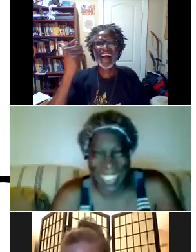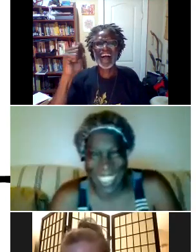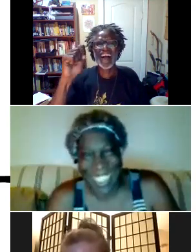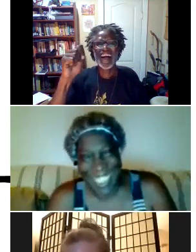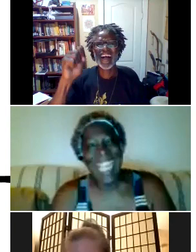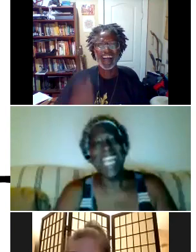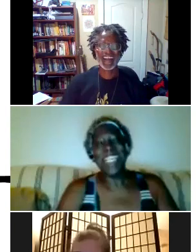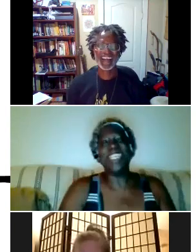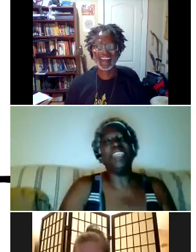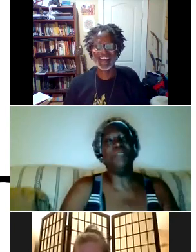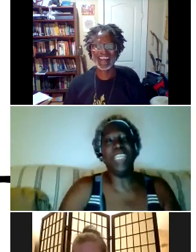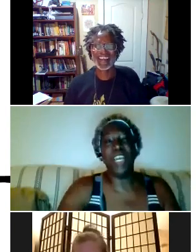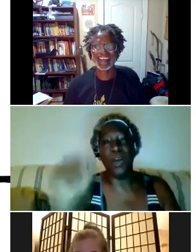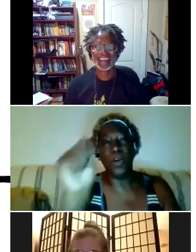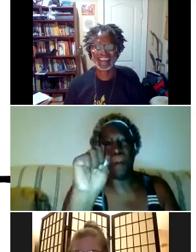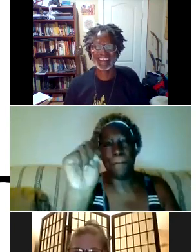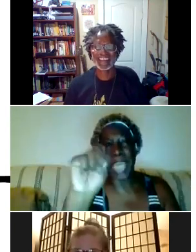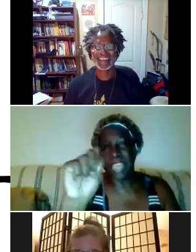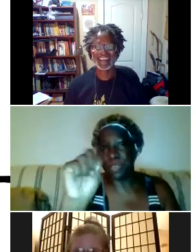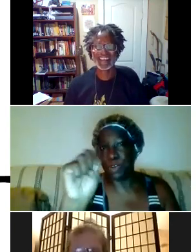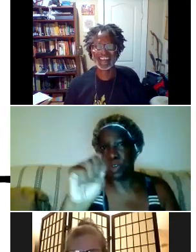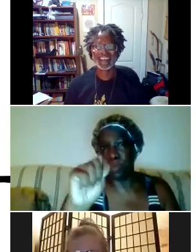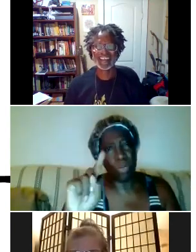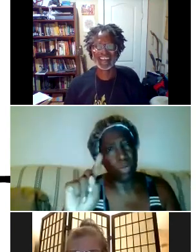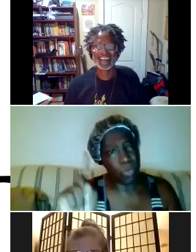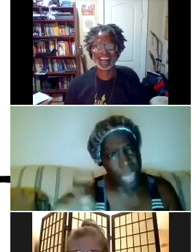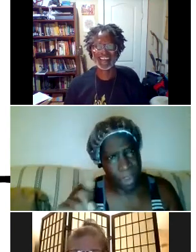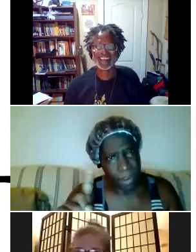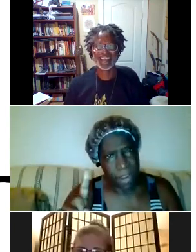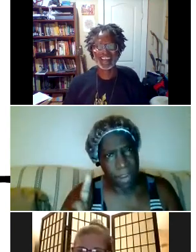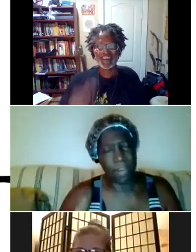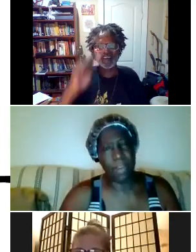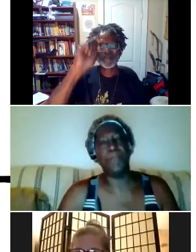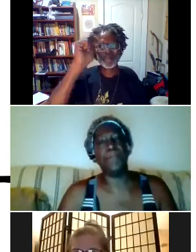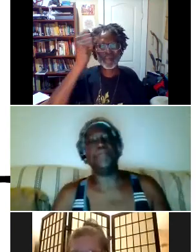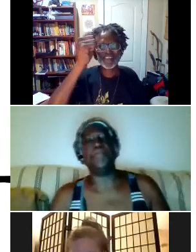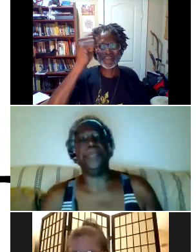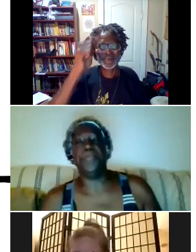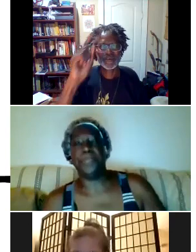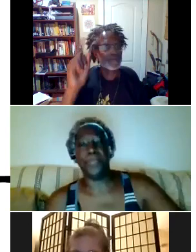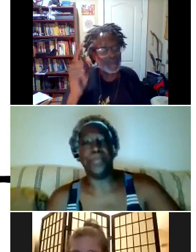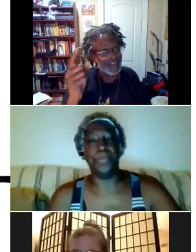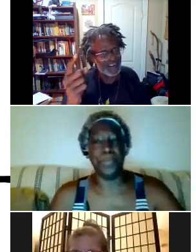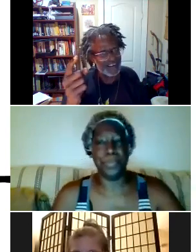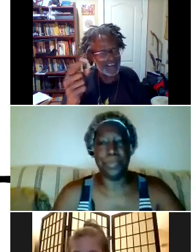Bathroom. So you would go bathroom. Where?